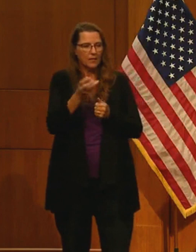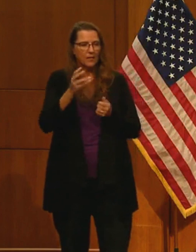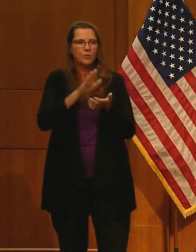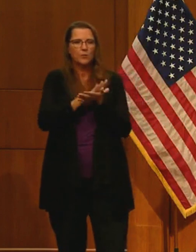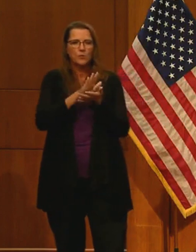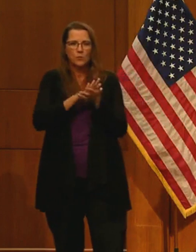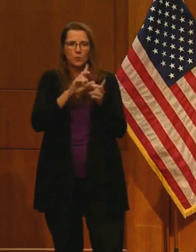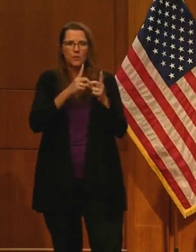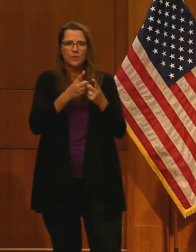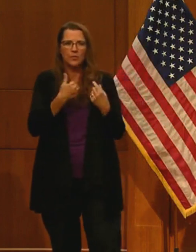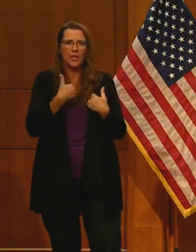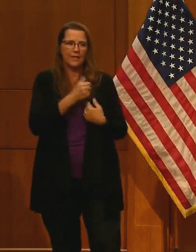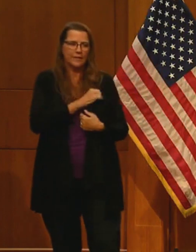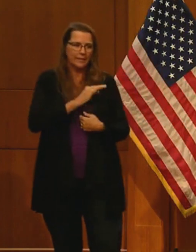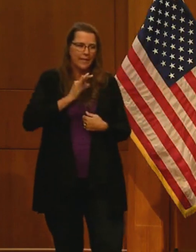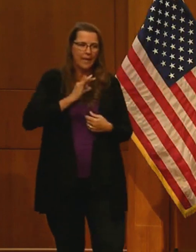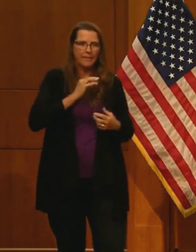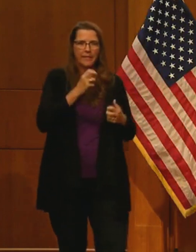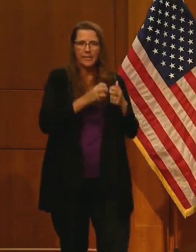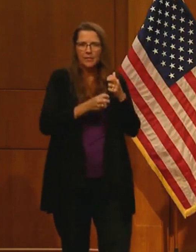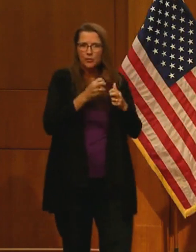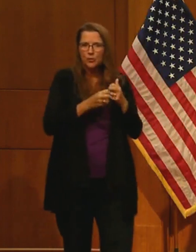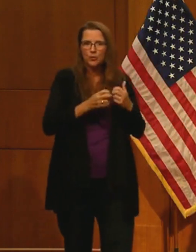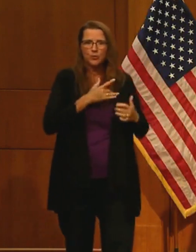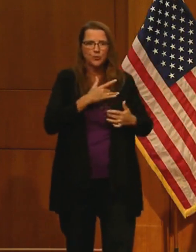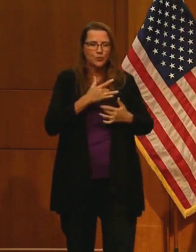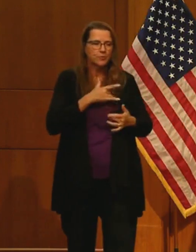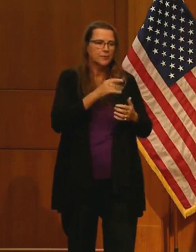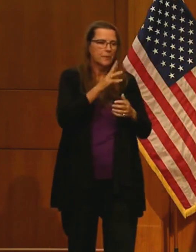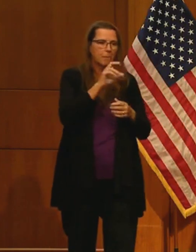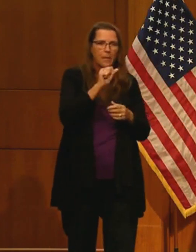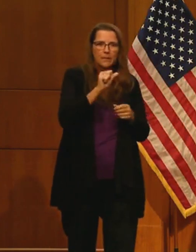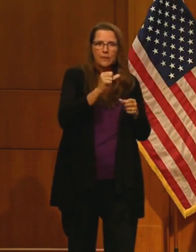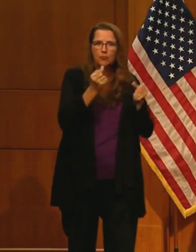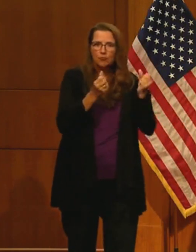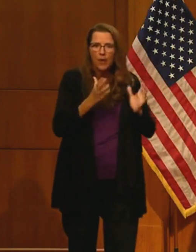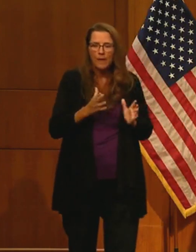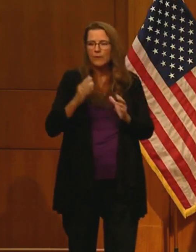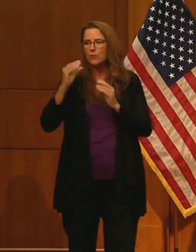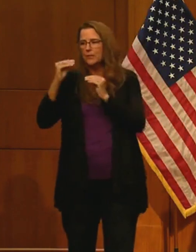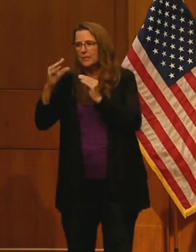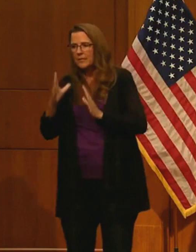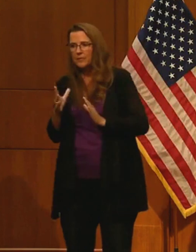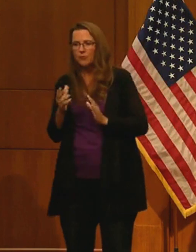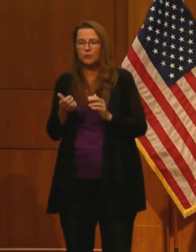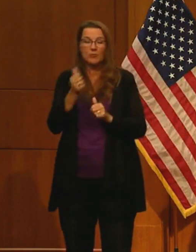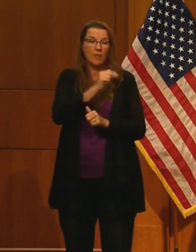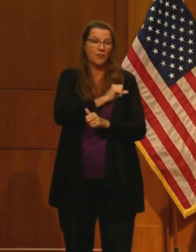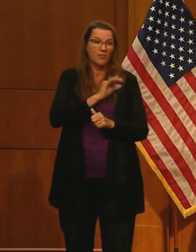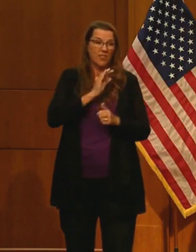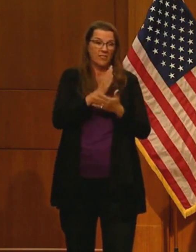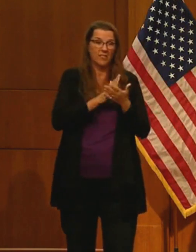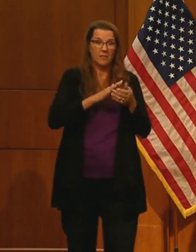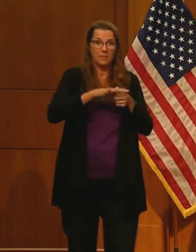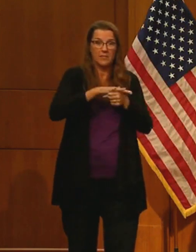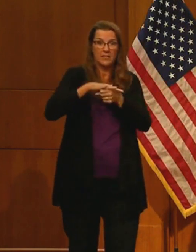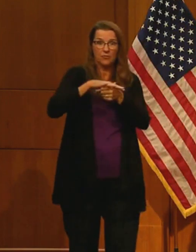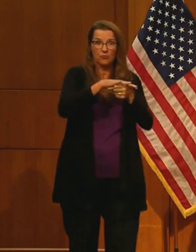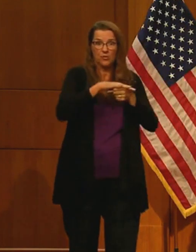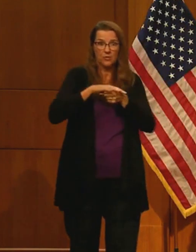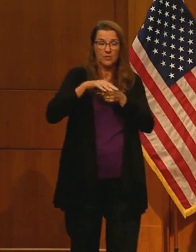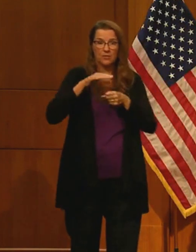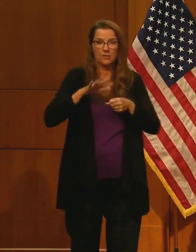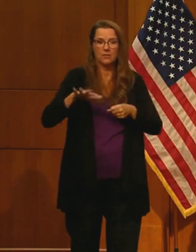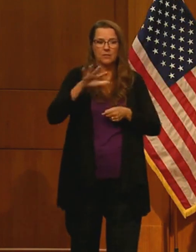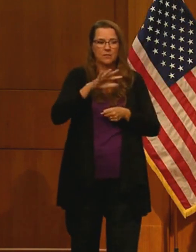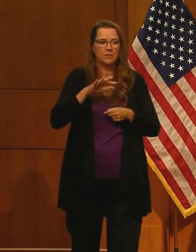staffing concerns, whether it's with bus drivers, teachers, other staff members in some districts. I know are using teachers to